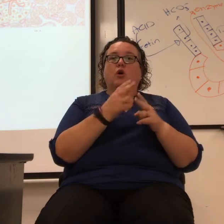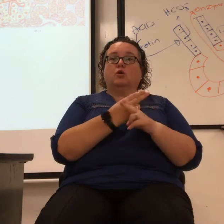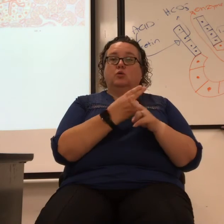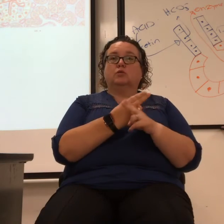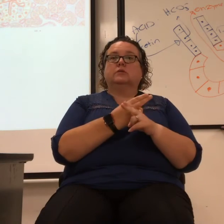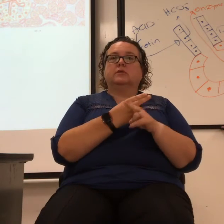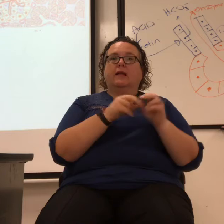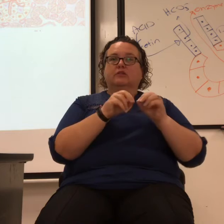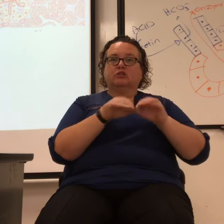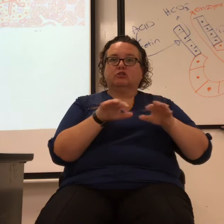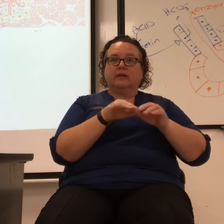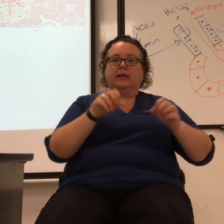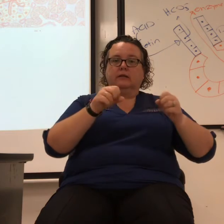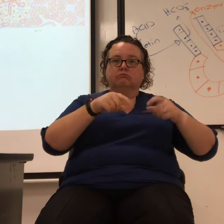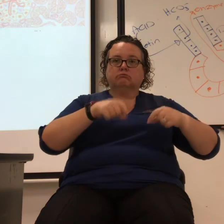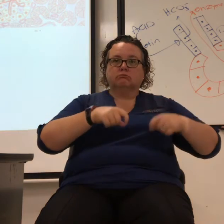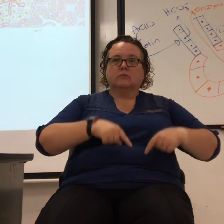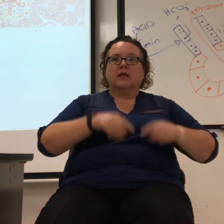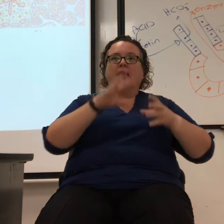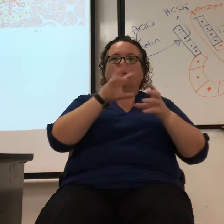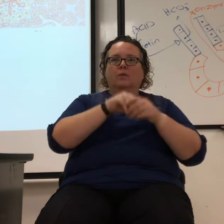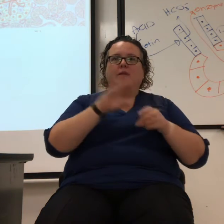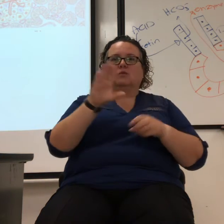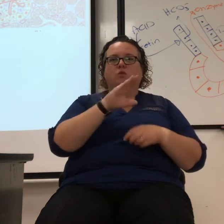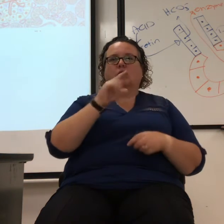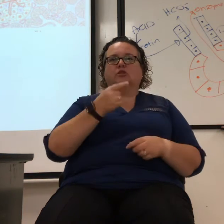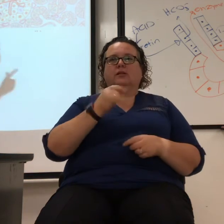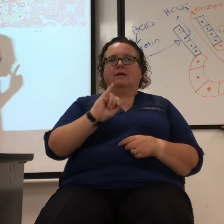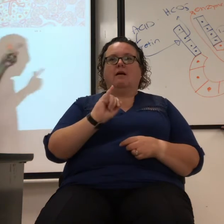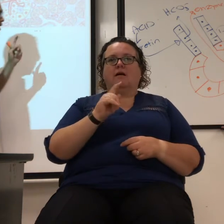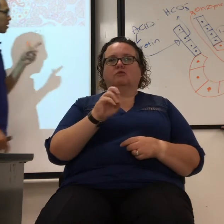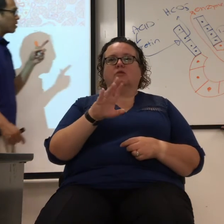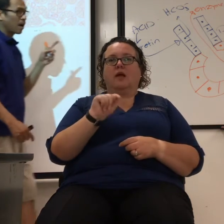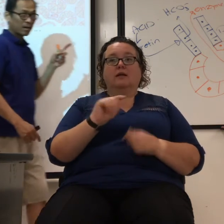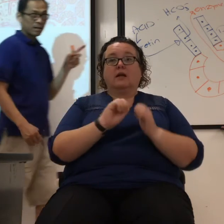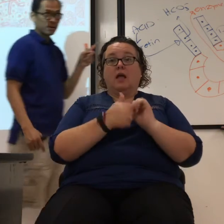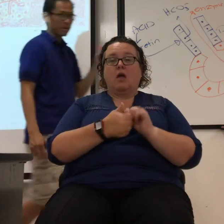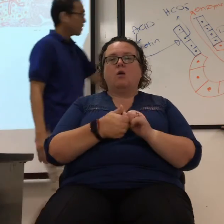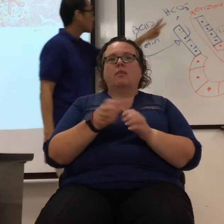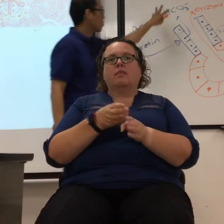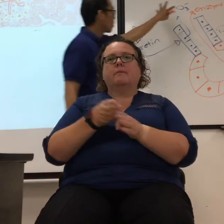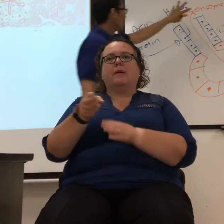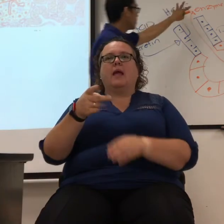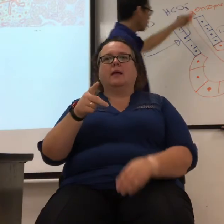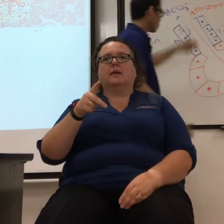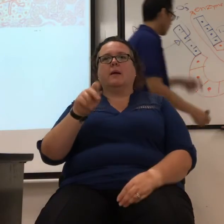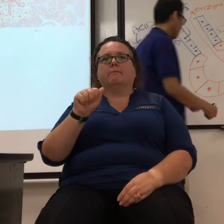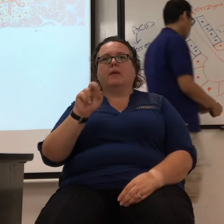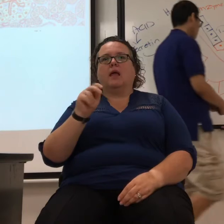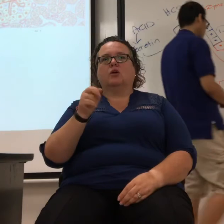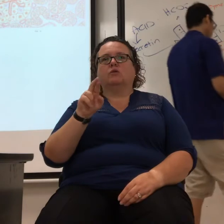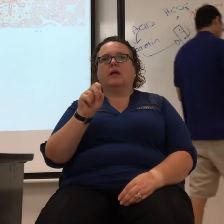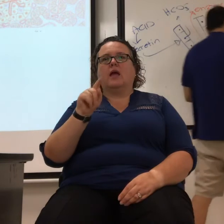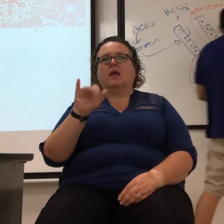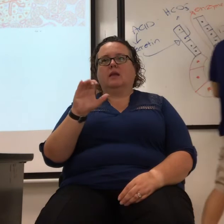secreted into the GI tract via the main pancreatic duct. Okay, that's where these